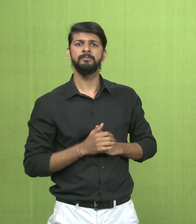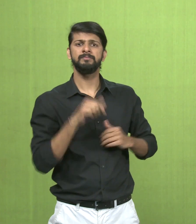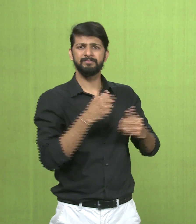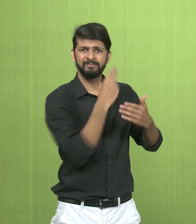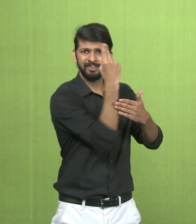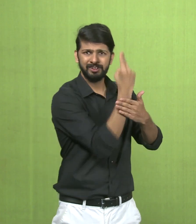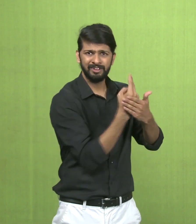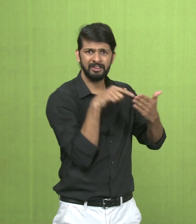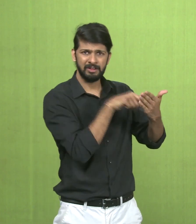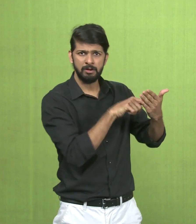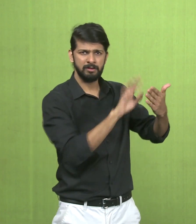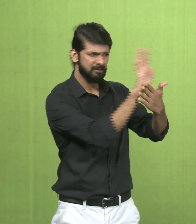Question number 2.